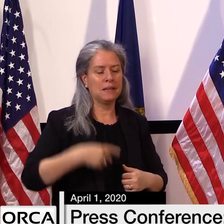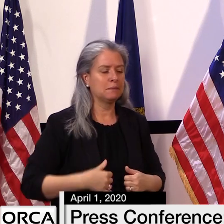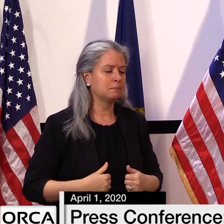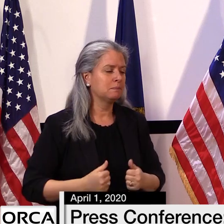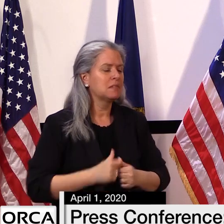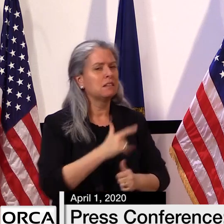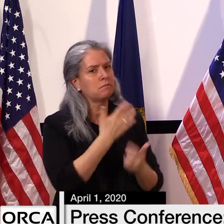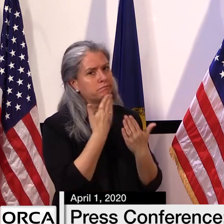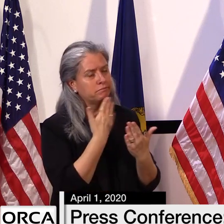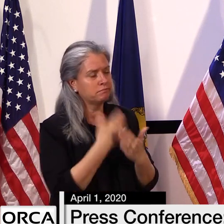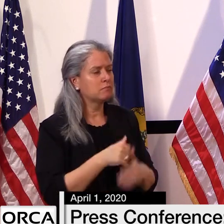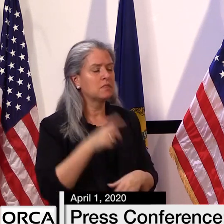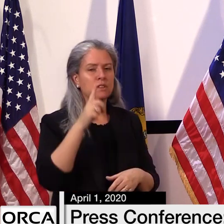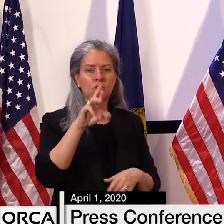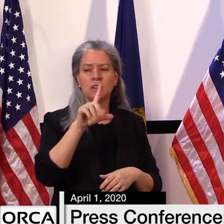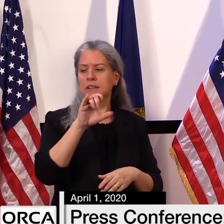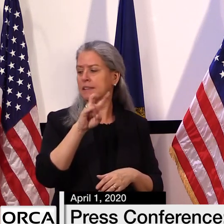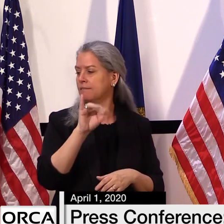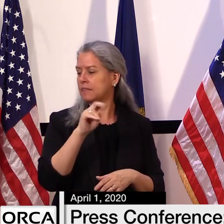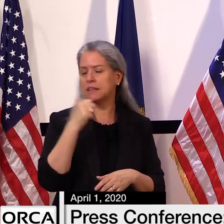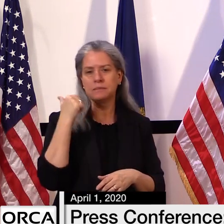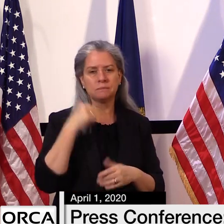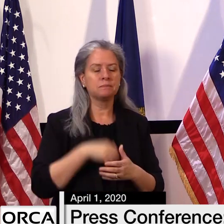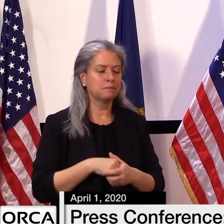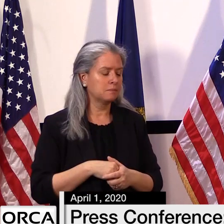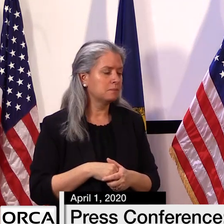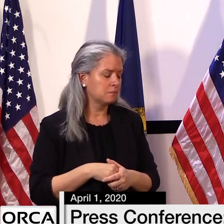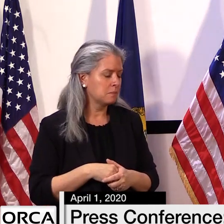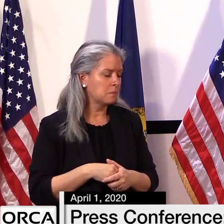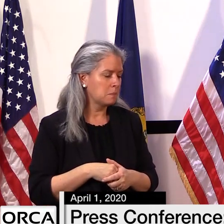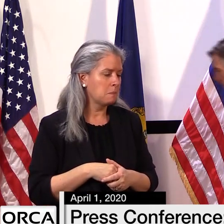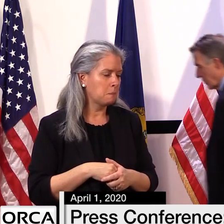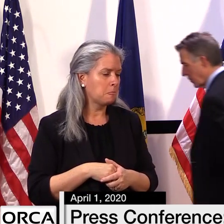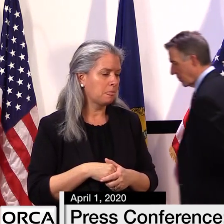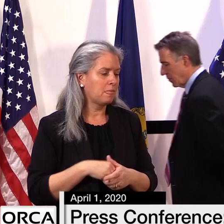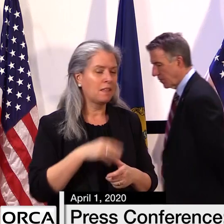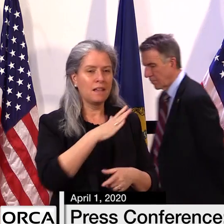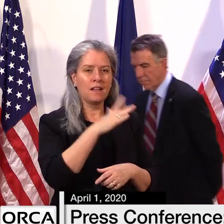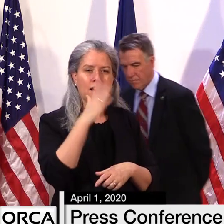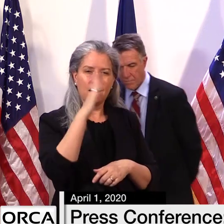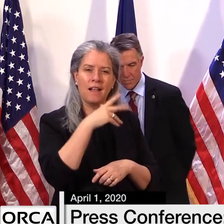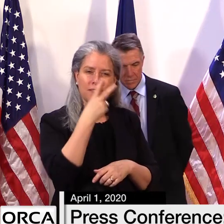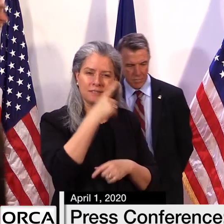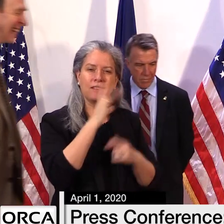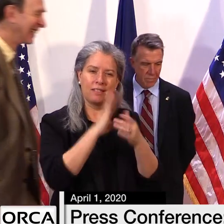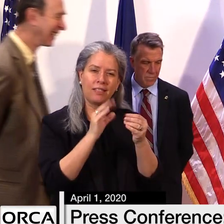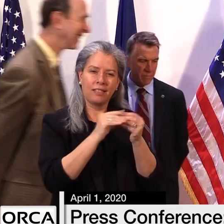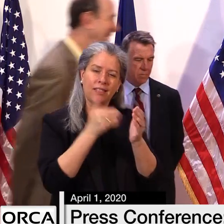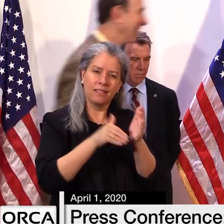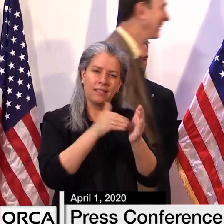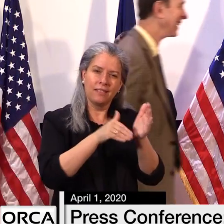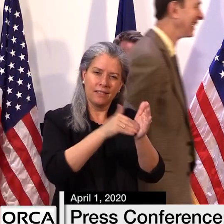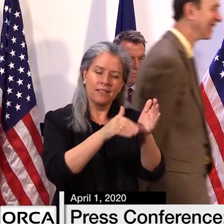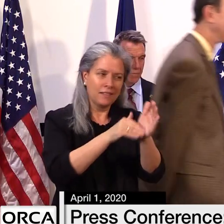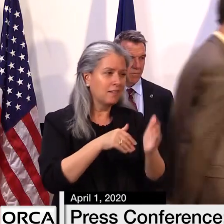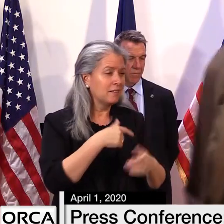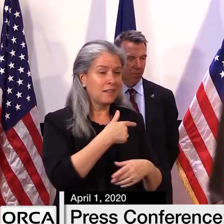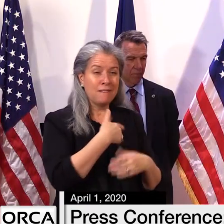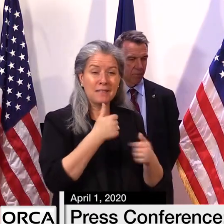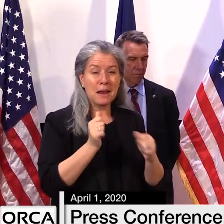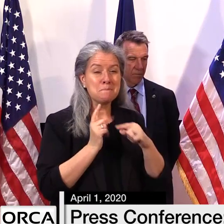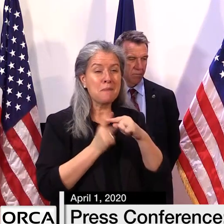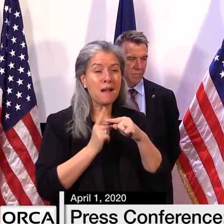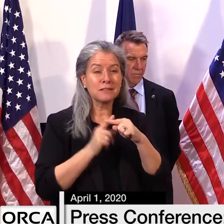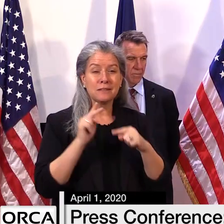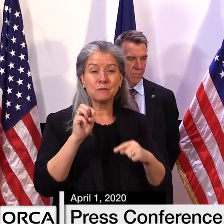Hi, thanks. Dr. Levine, after listening to you speak for so many days, do you see any positive news